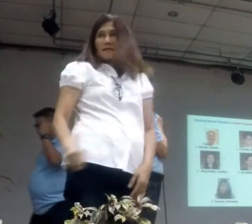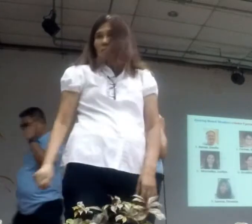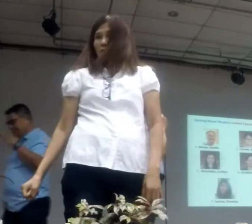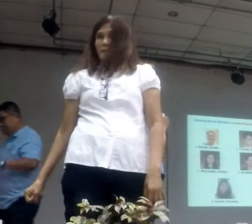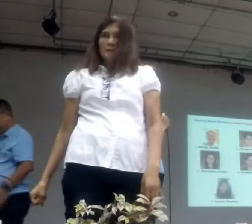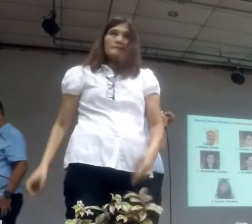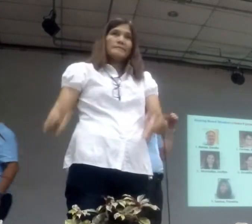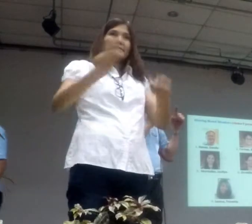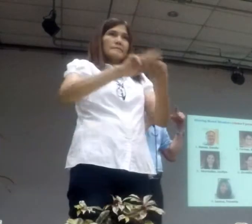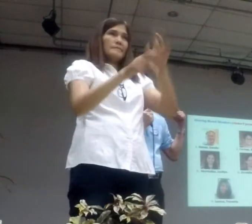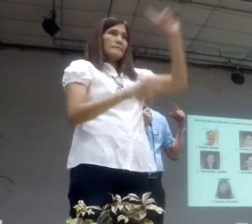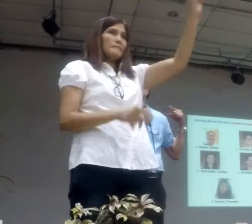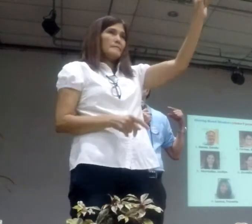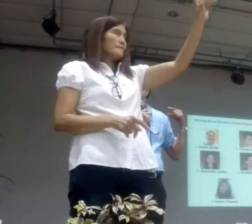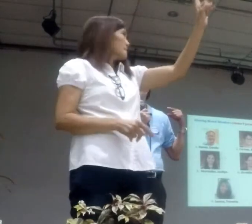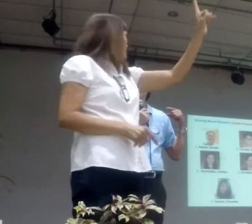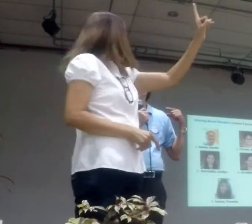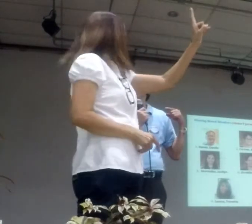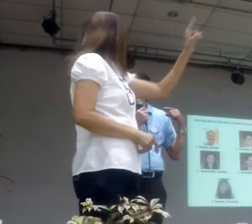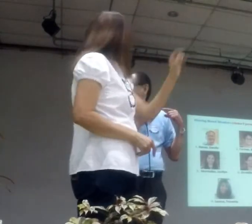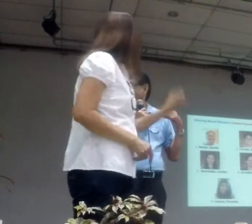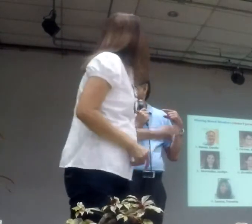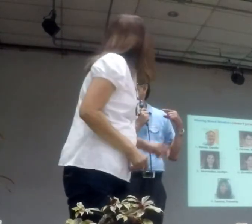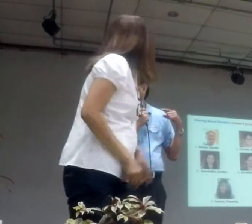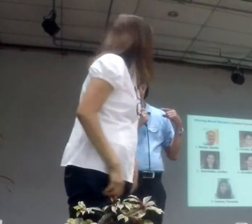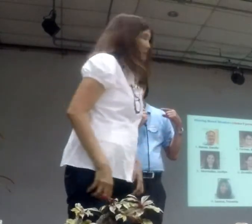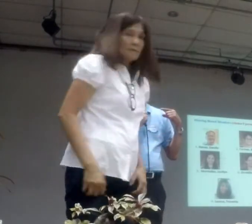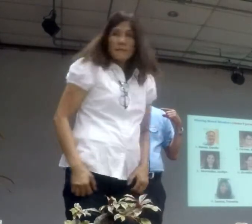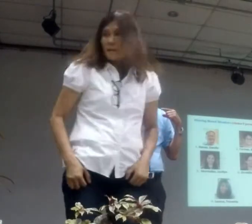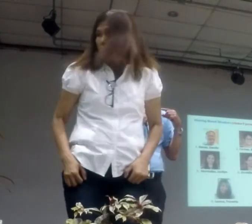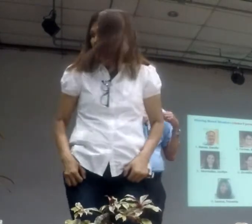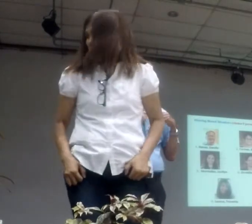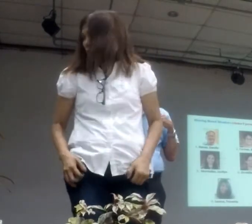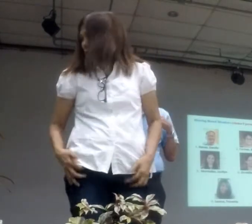Number one. The next.